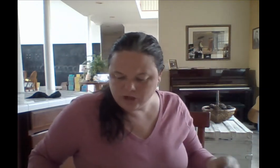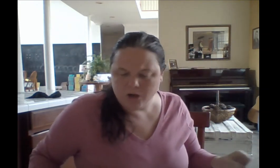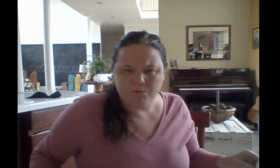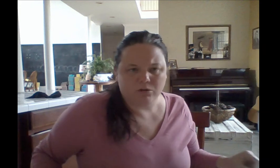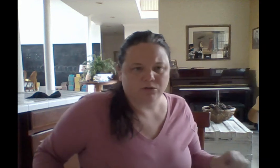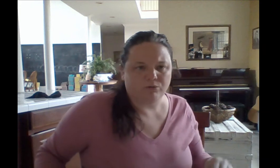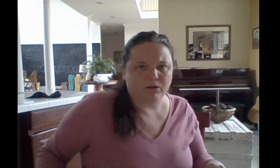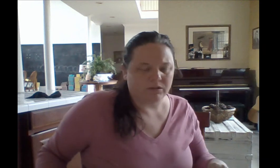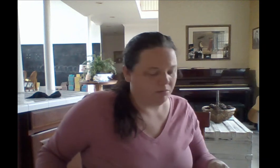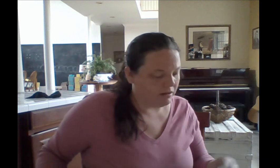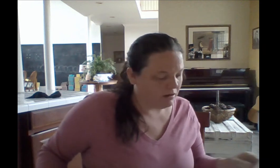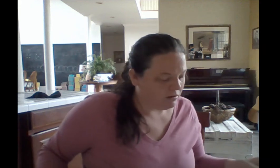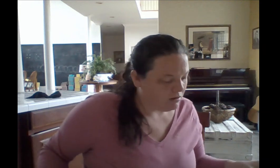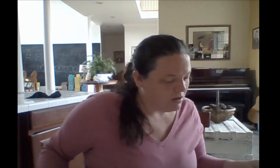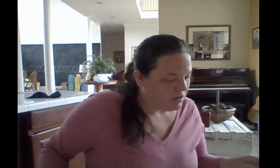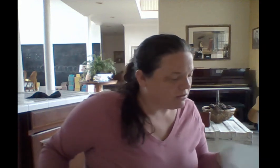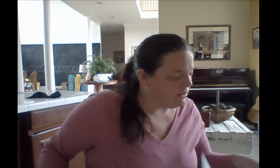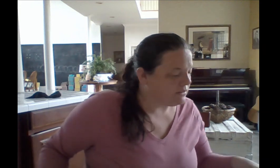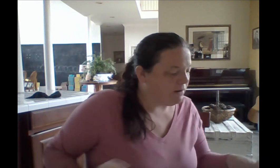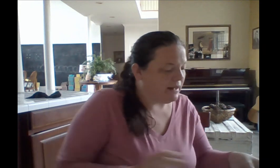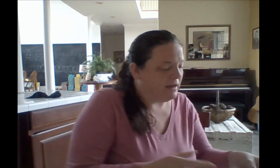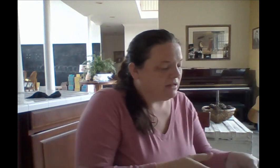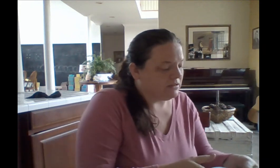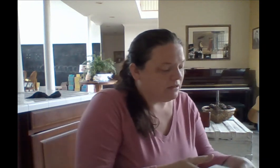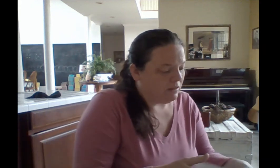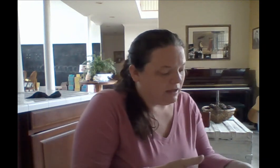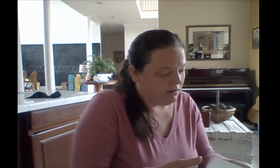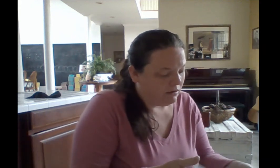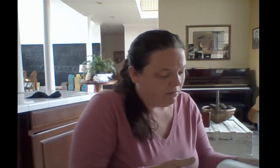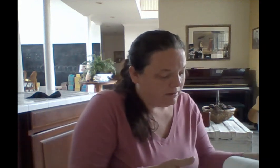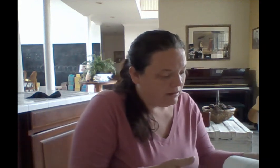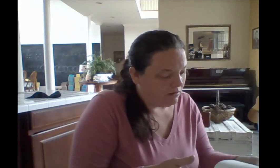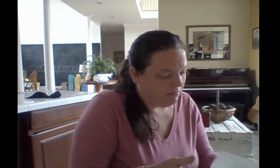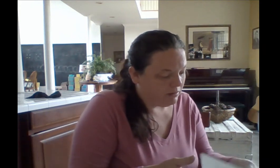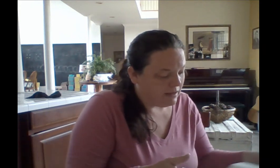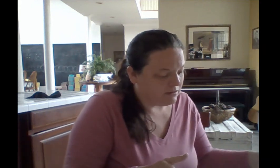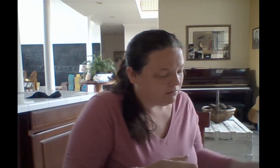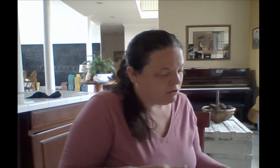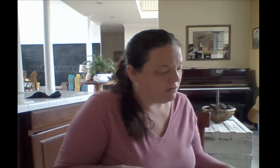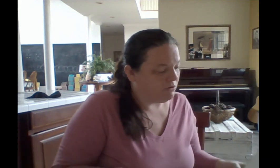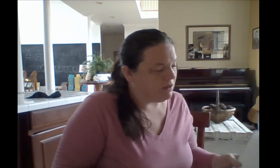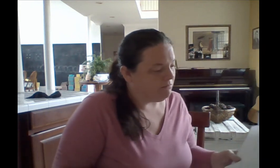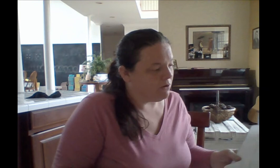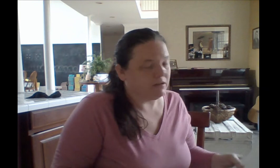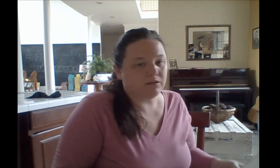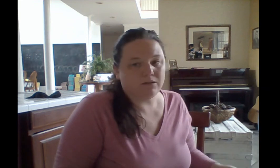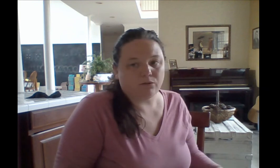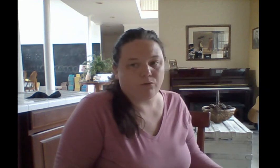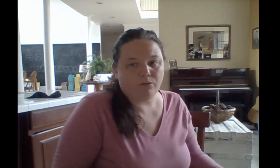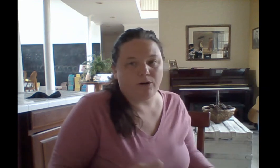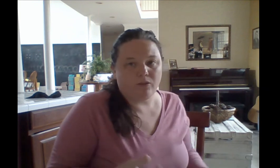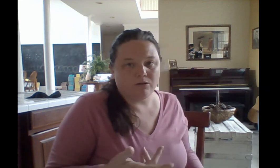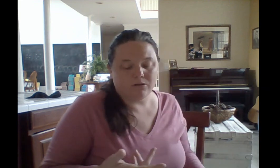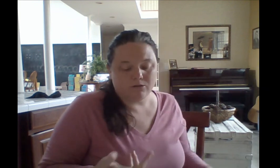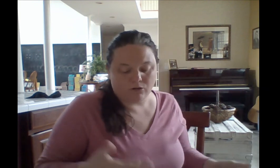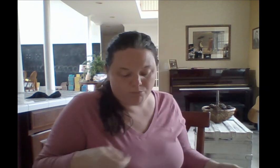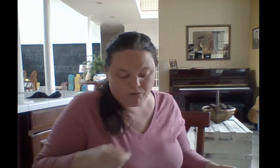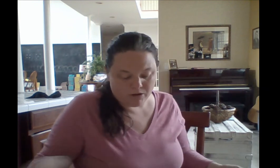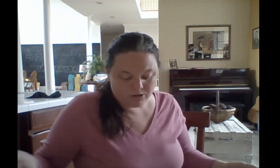help you with the true false at the beginning. So it's not a bad idea to study that anyway. But you'll get bonus just from putting those 2